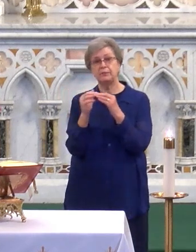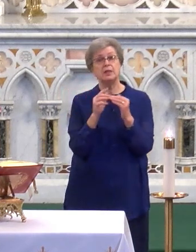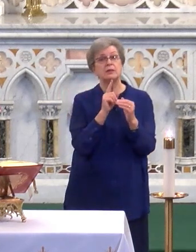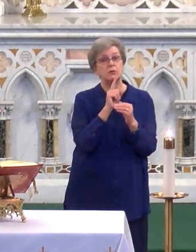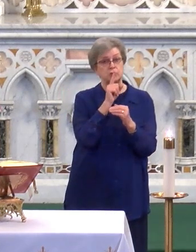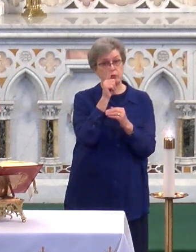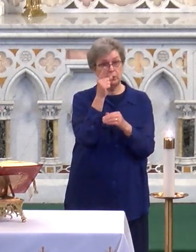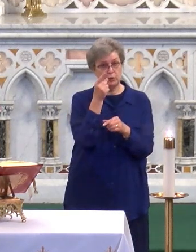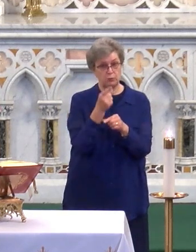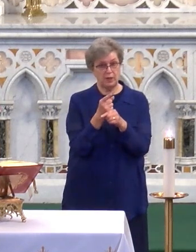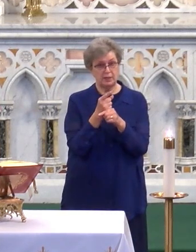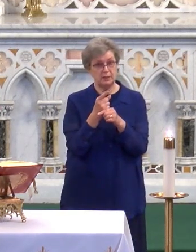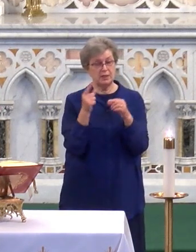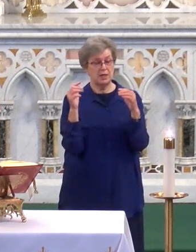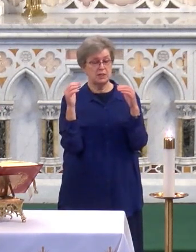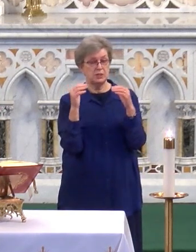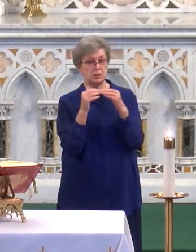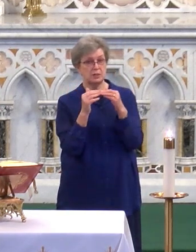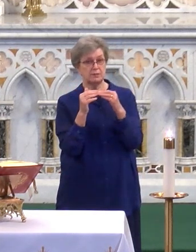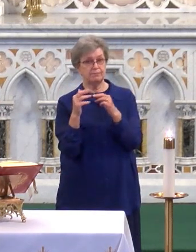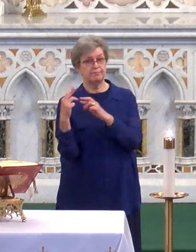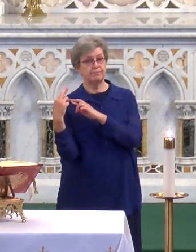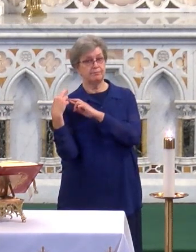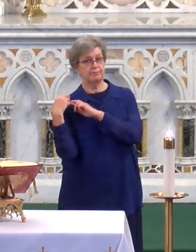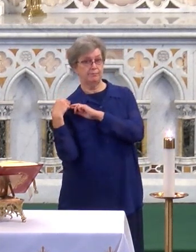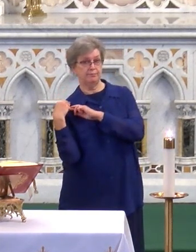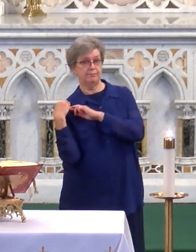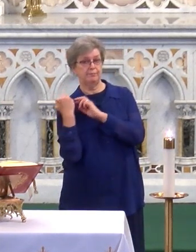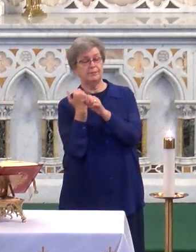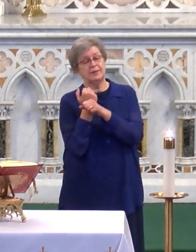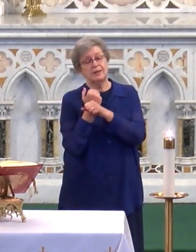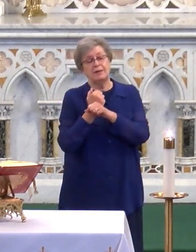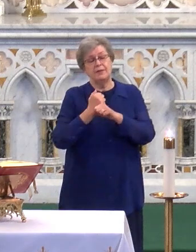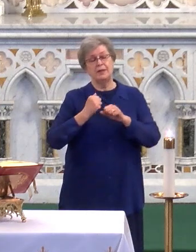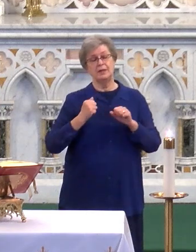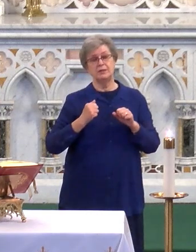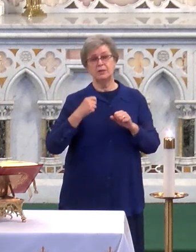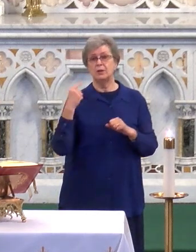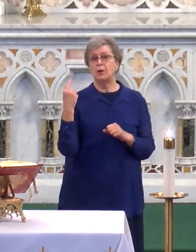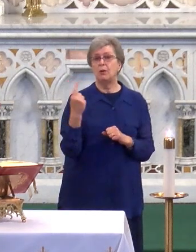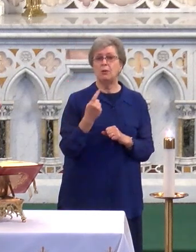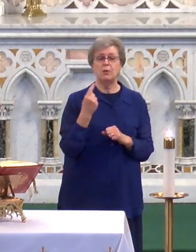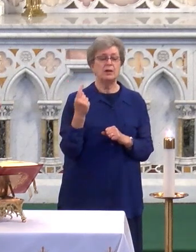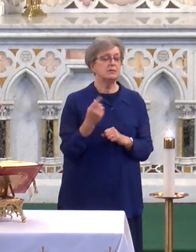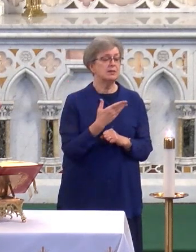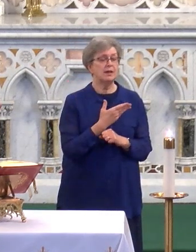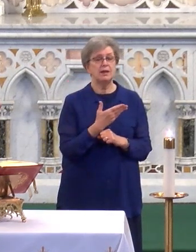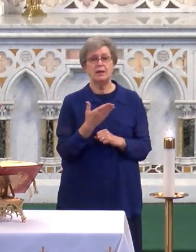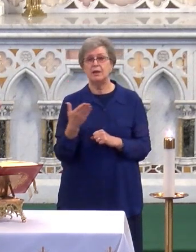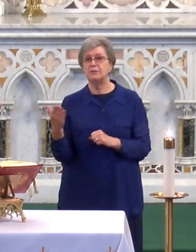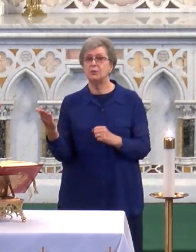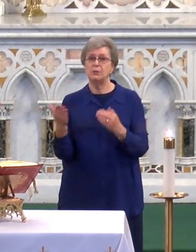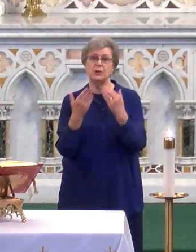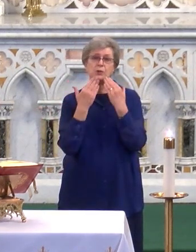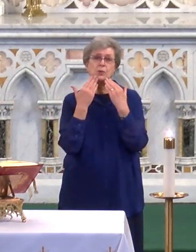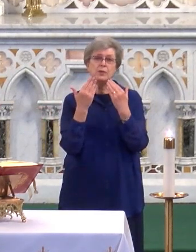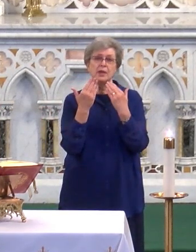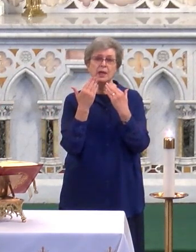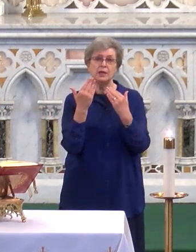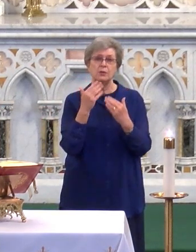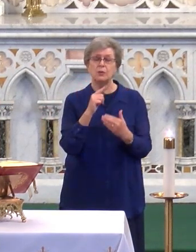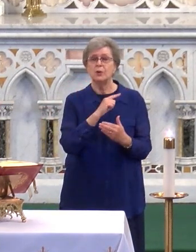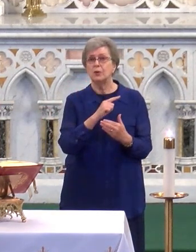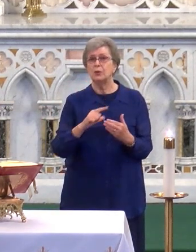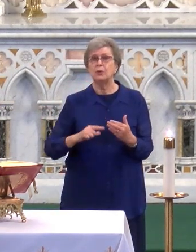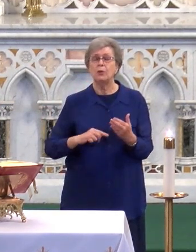It is truly right and just, our duty and our salvation, always and everywhere to give you thanks,